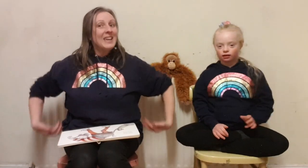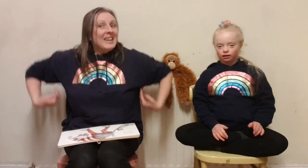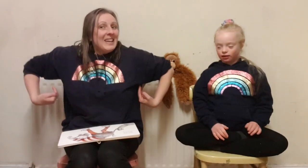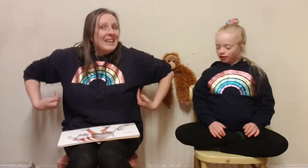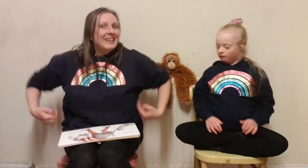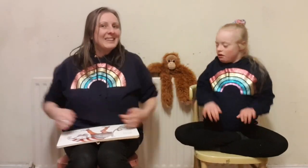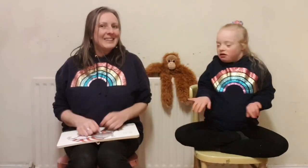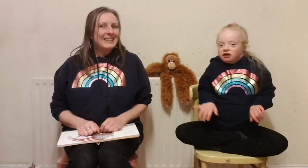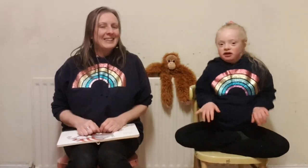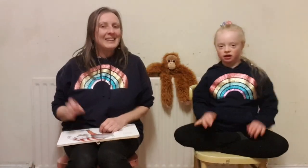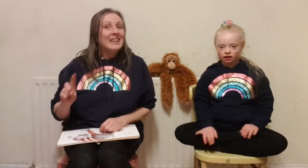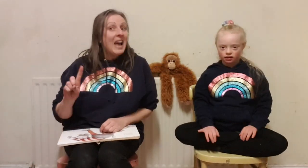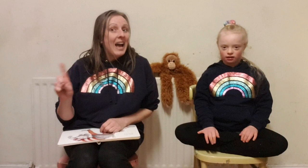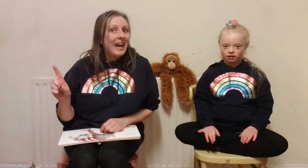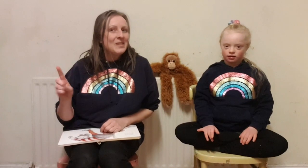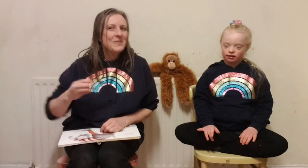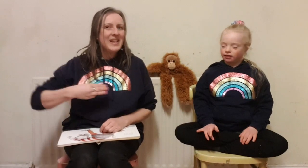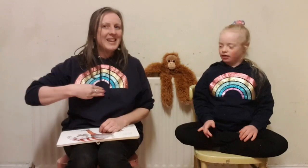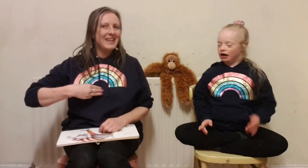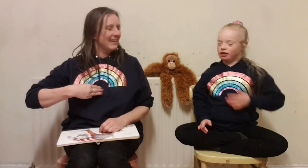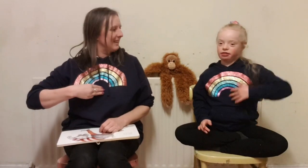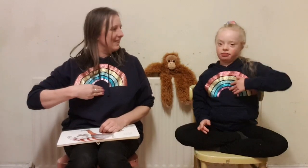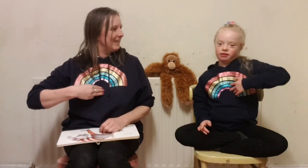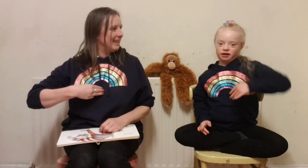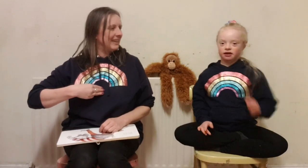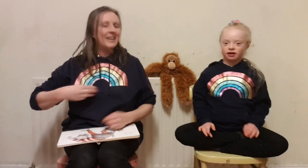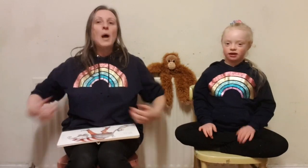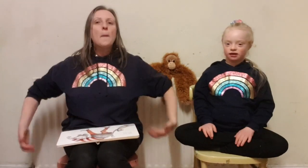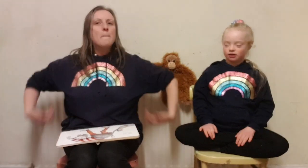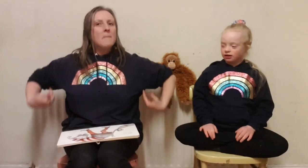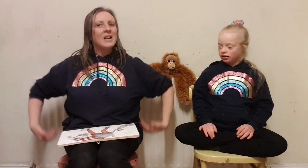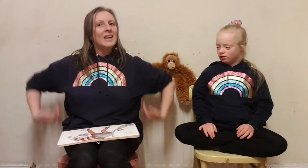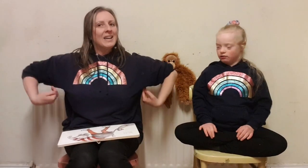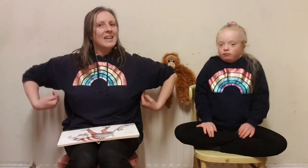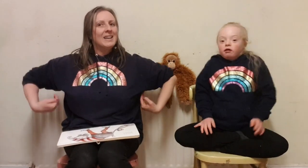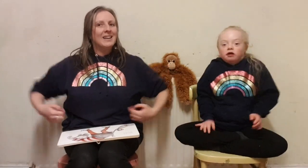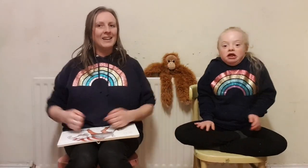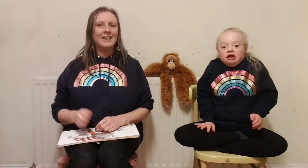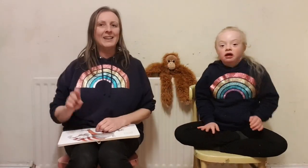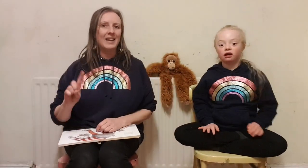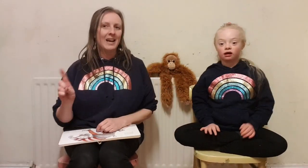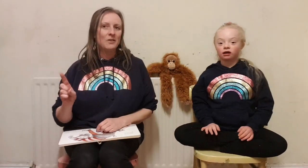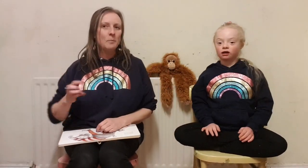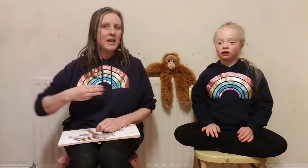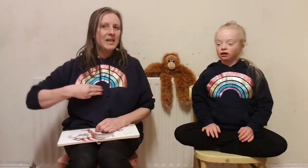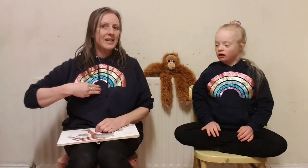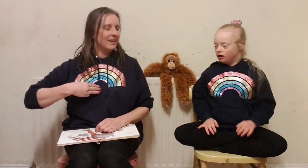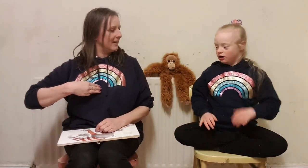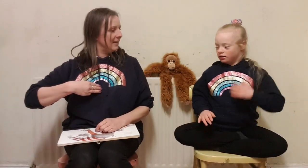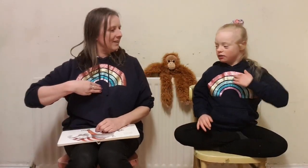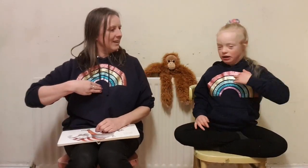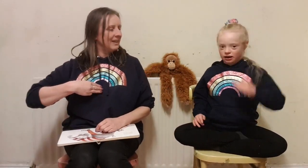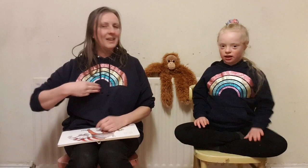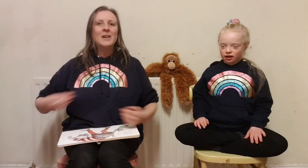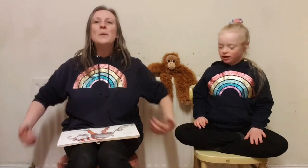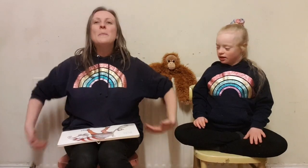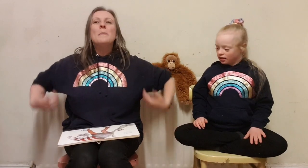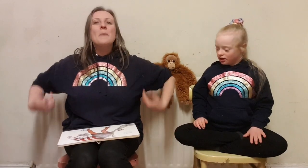Monkey. Monkey. And me. And me. Monkey. Monkey. And me. And me.